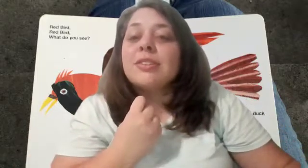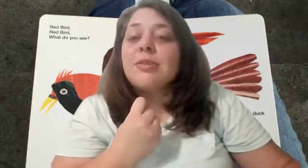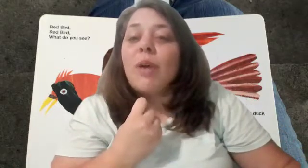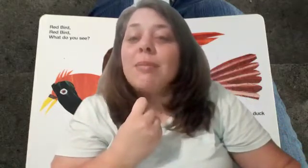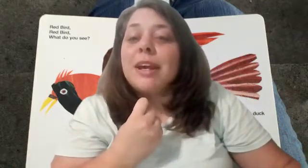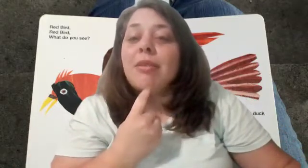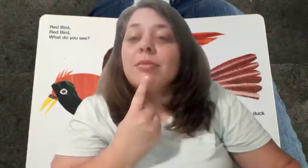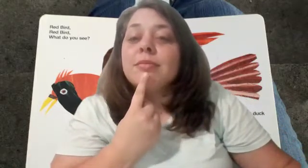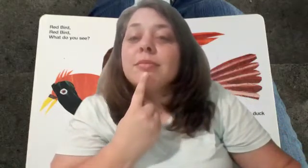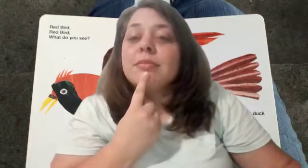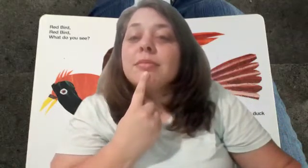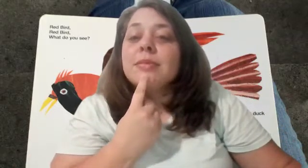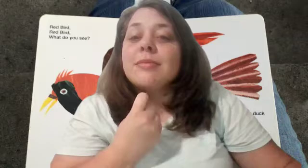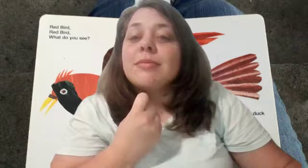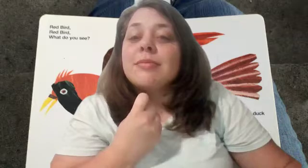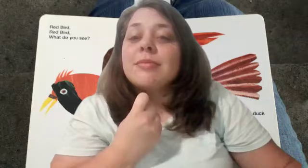and white down.